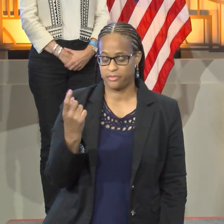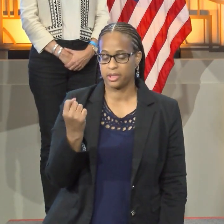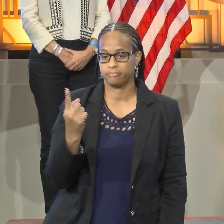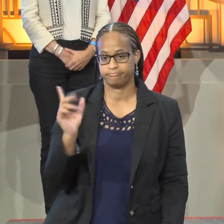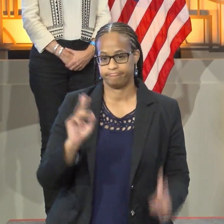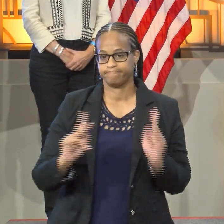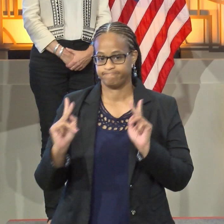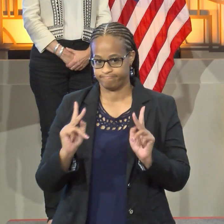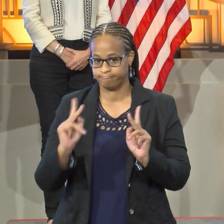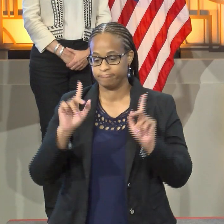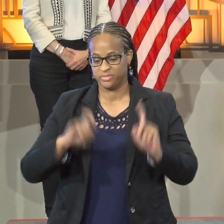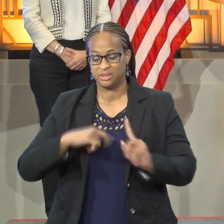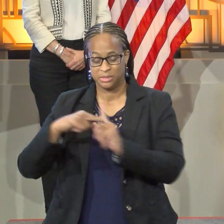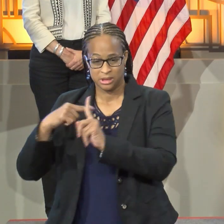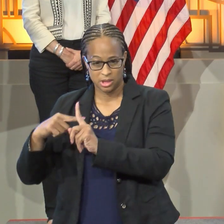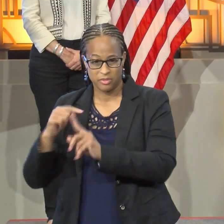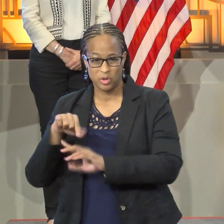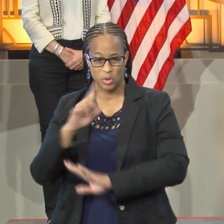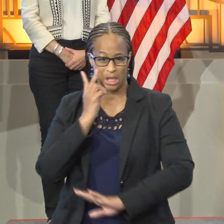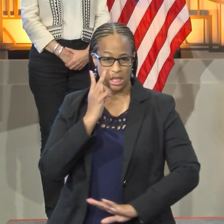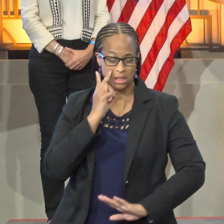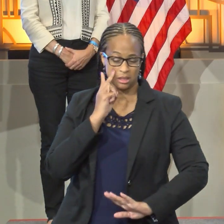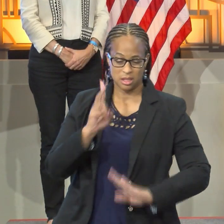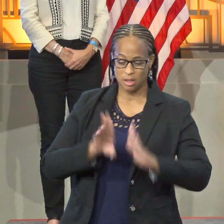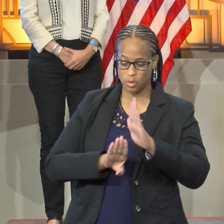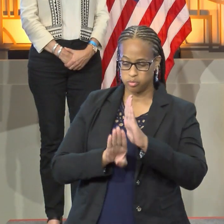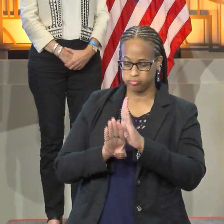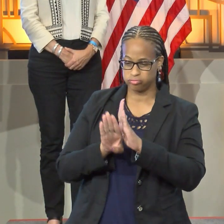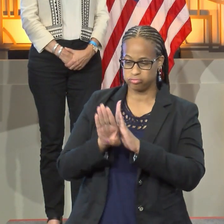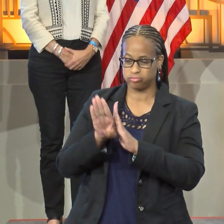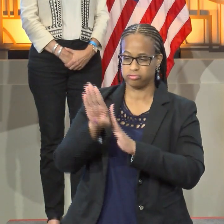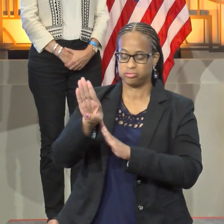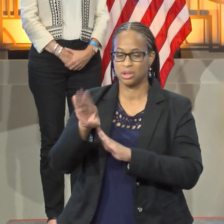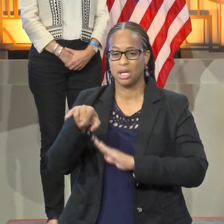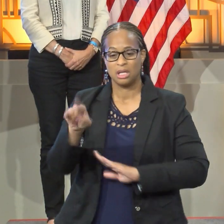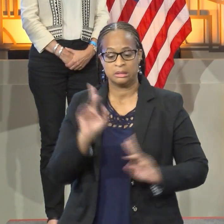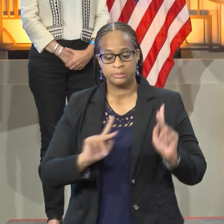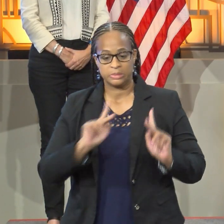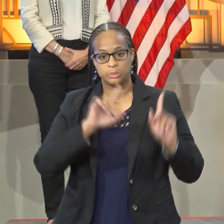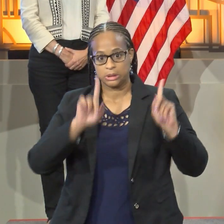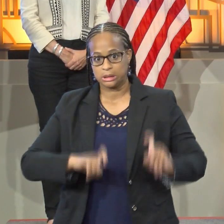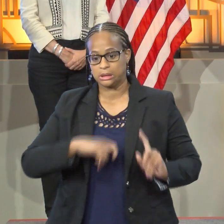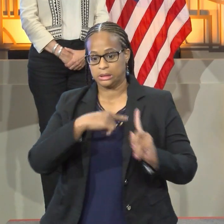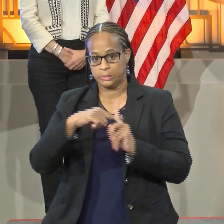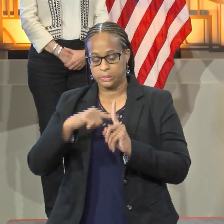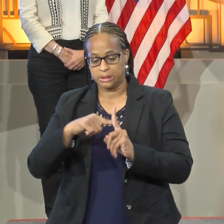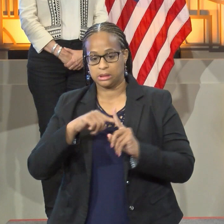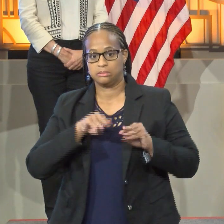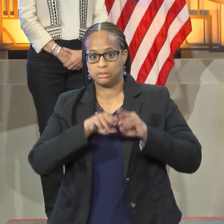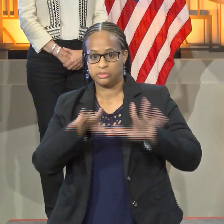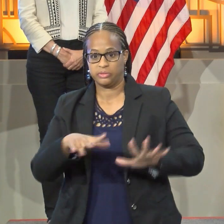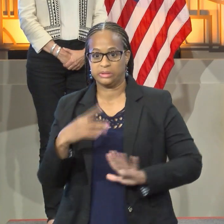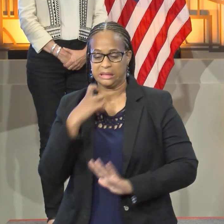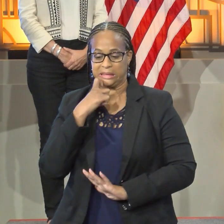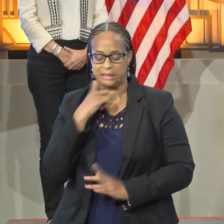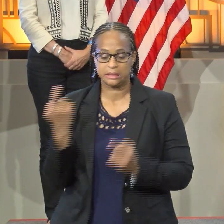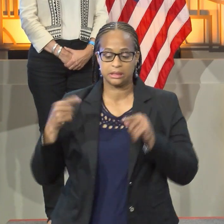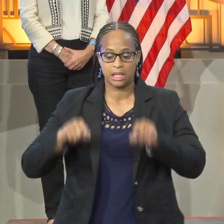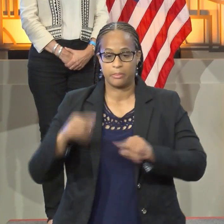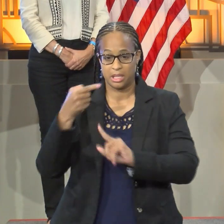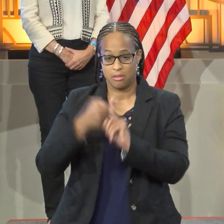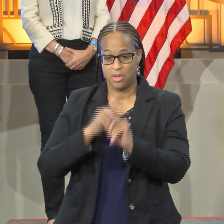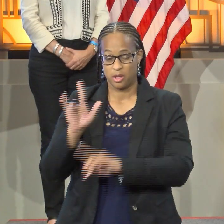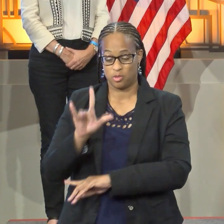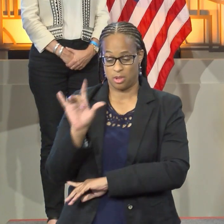21,911. So you can see the progression of this community spread just in the month of